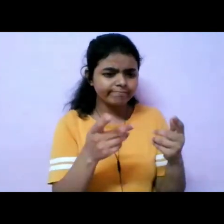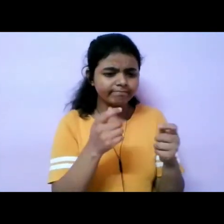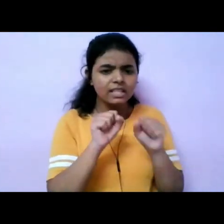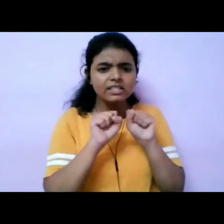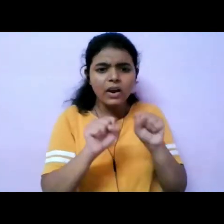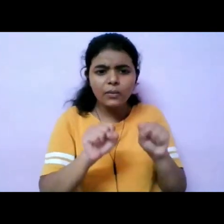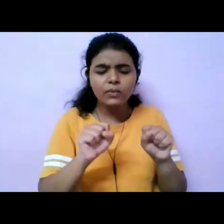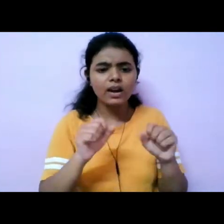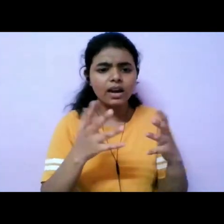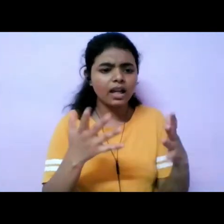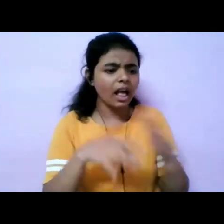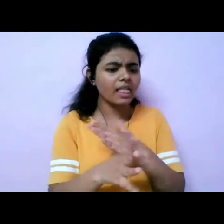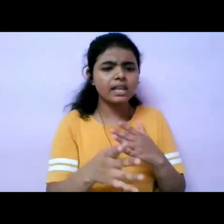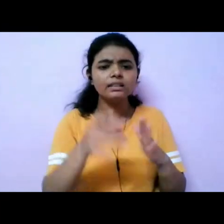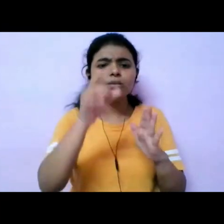with evanescence,